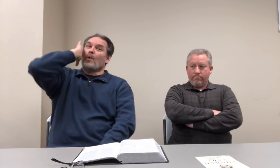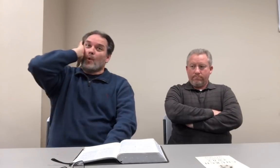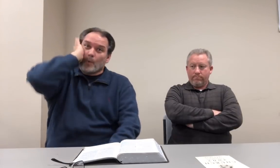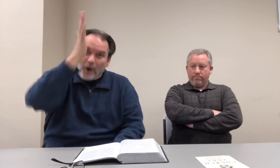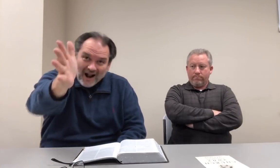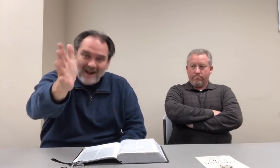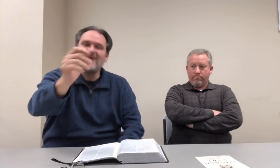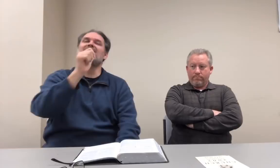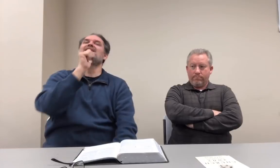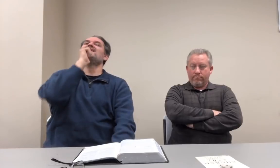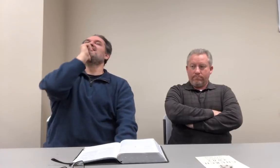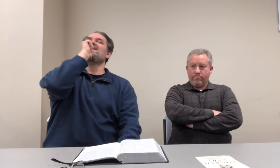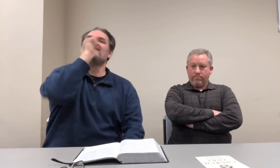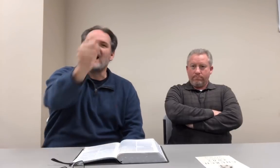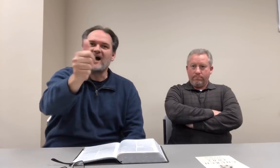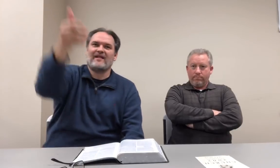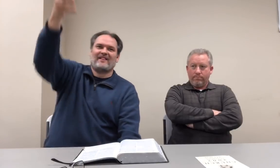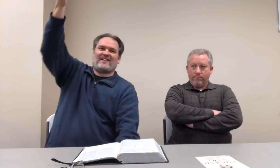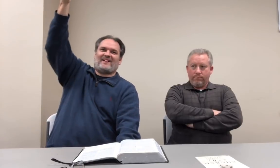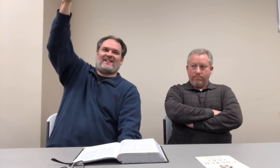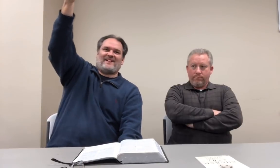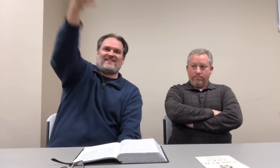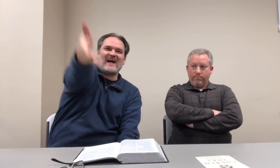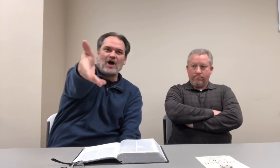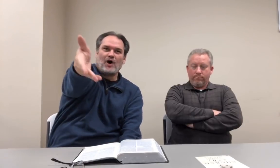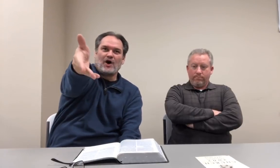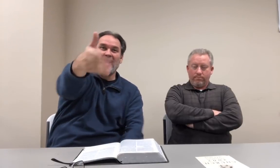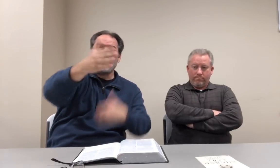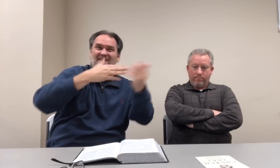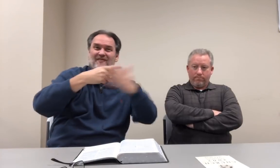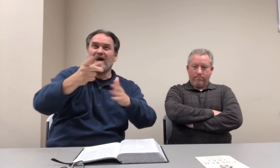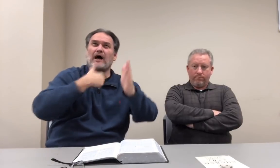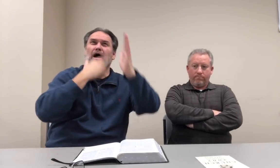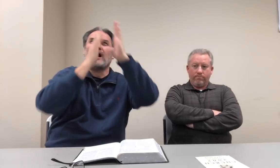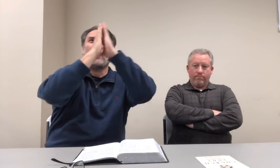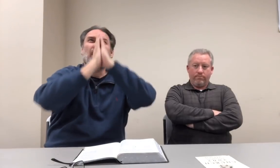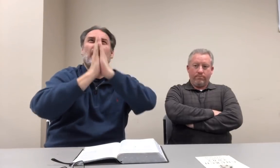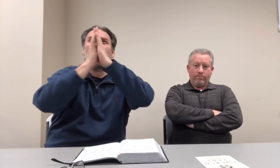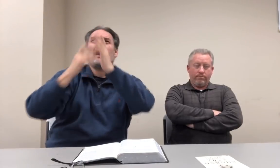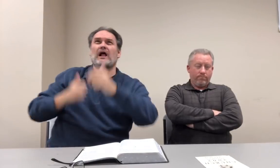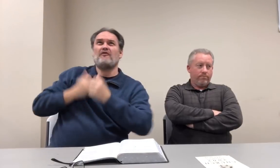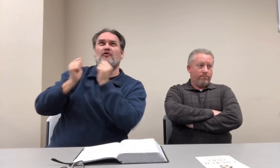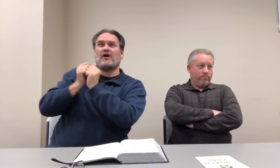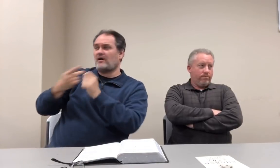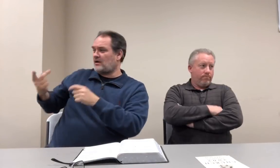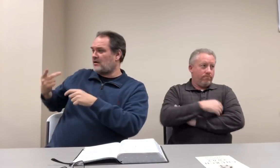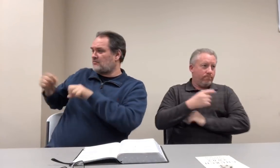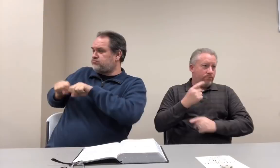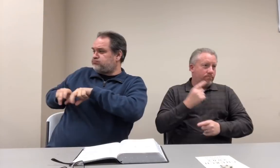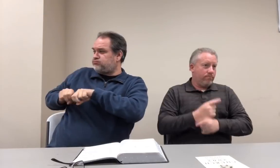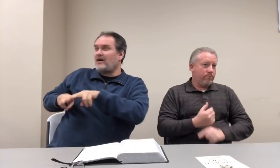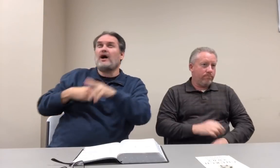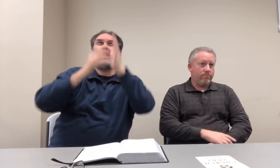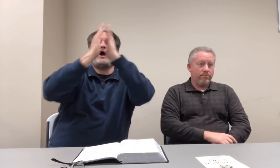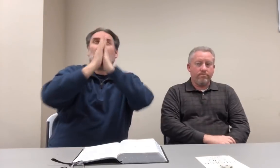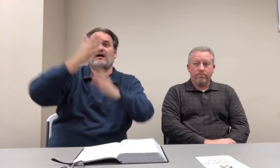those in which he is said to, quote, ride upon the wings of the wind, or walk through the earth. These create